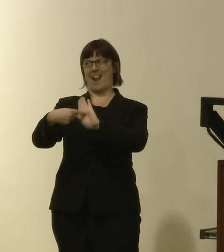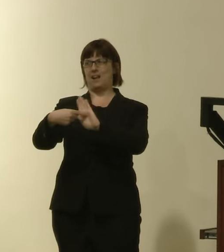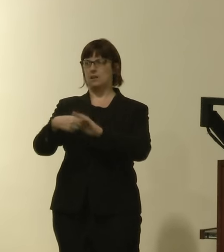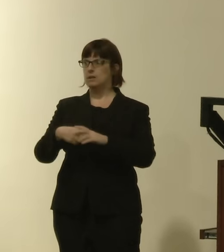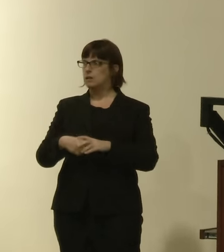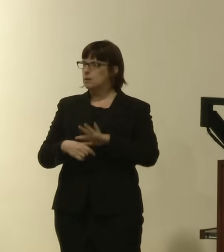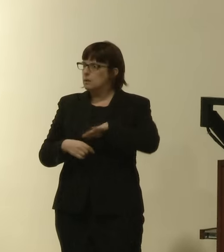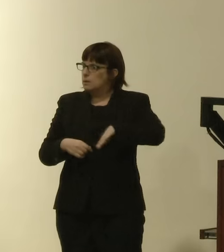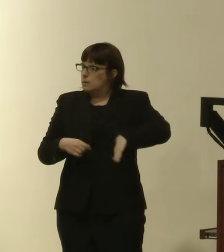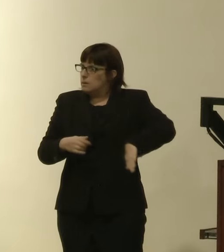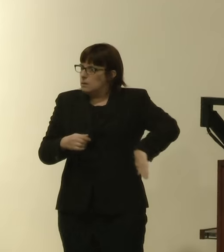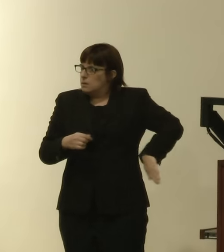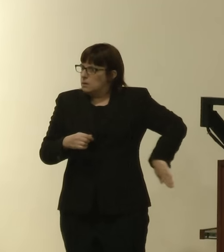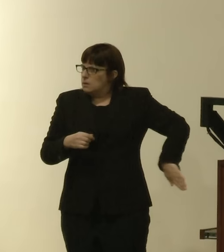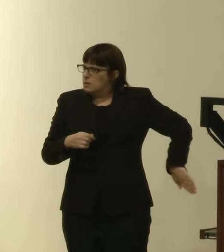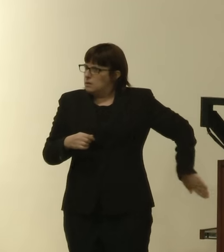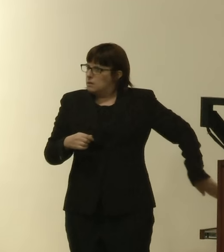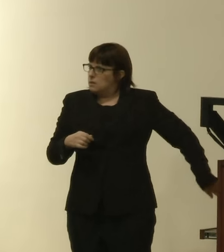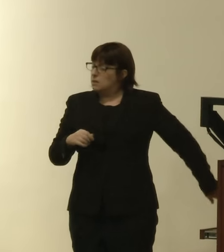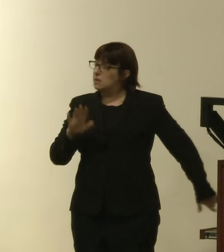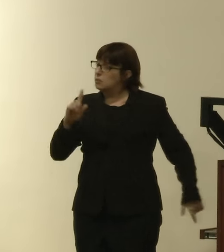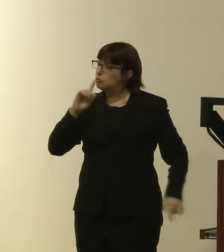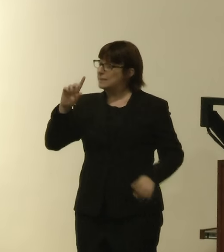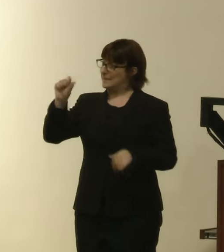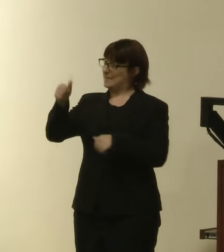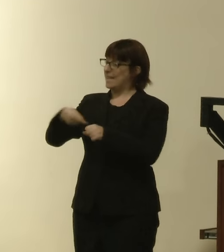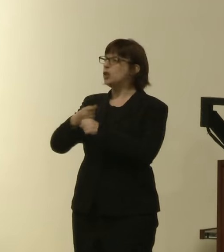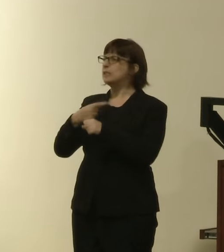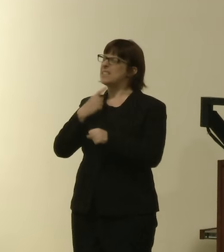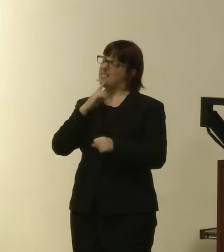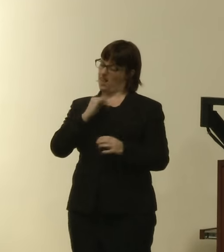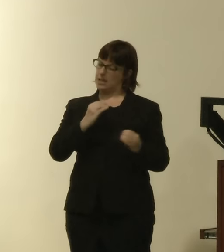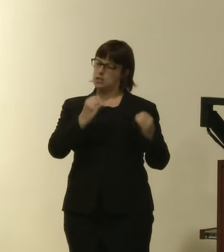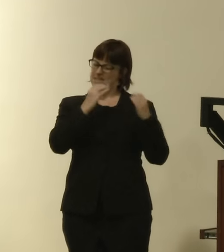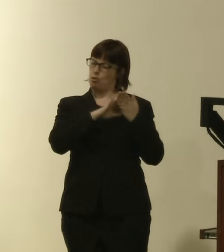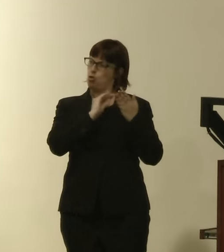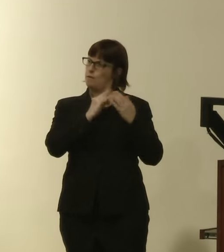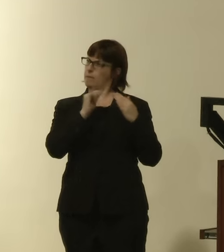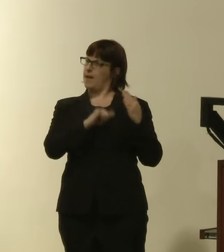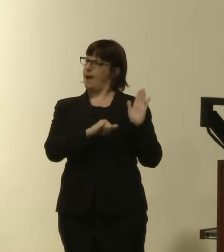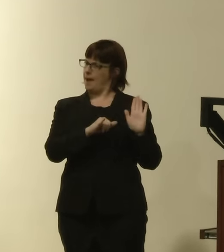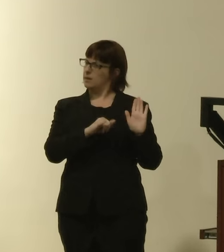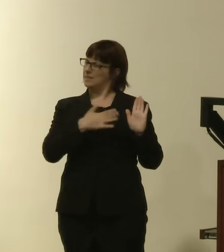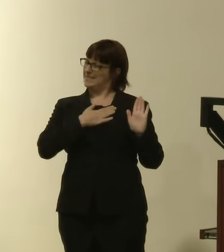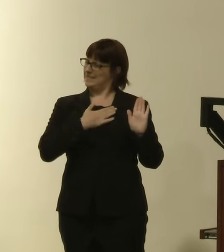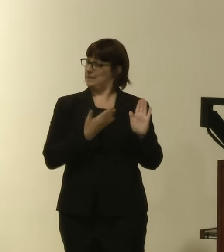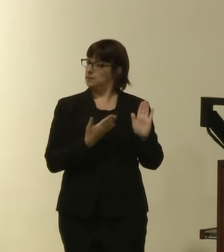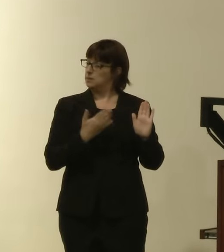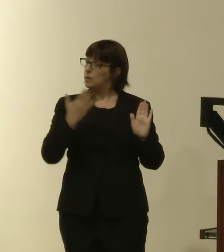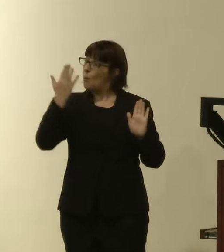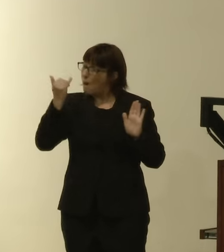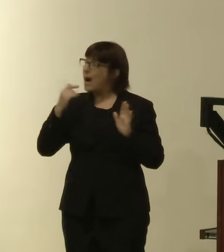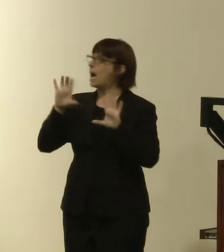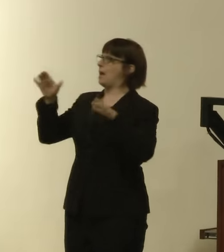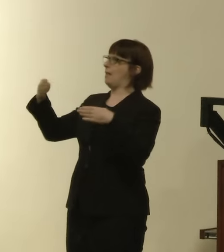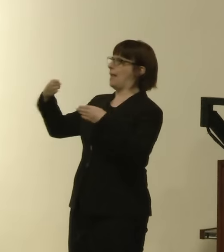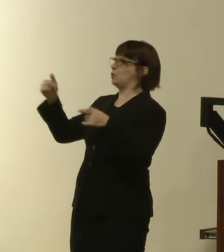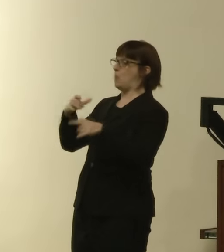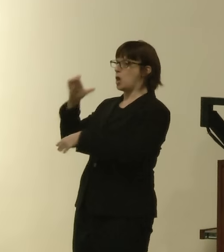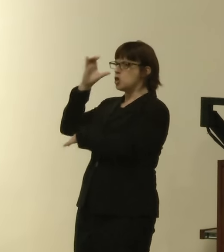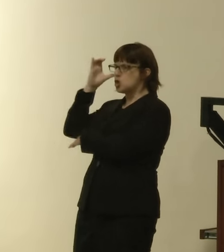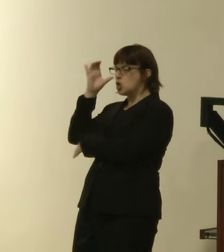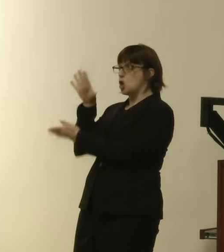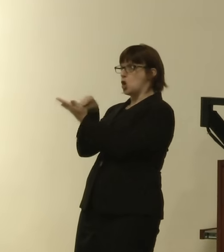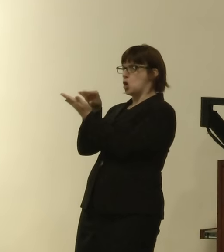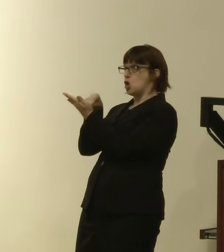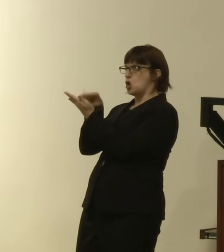took me 10 years to say, well, that's instructive. And where did that come from? It came from learning in a classroom. In fact, everything